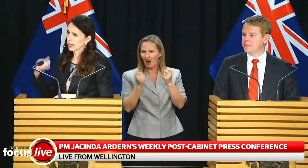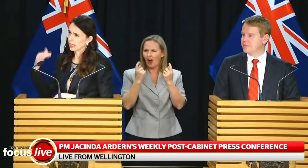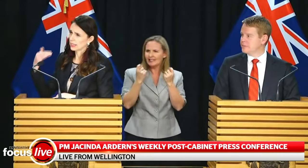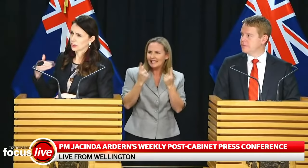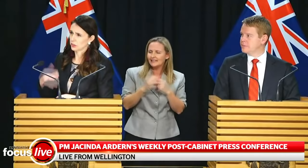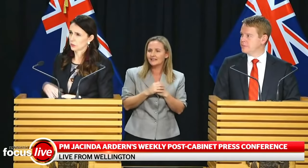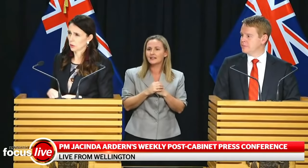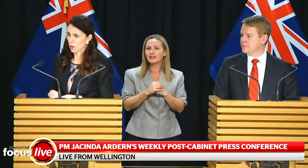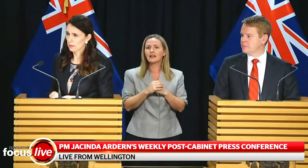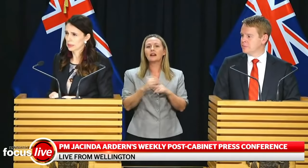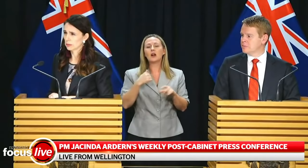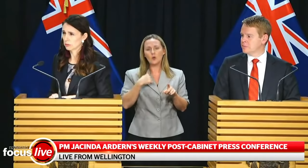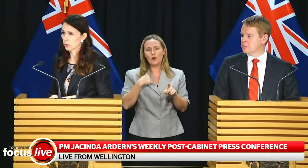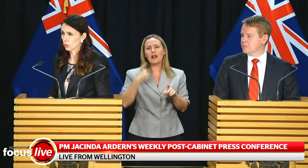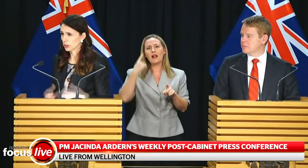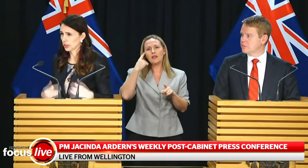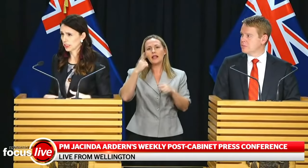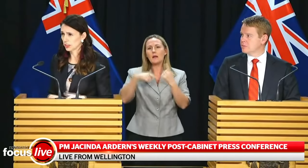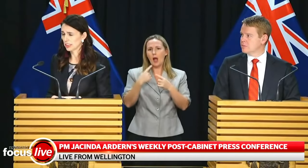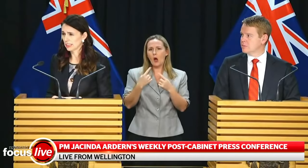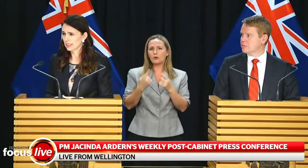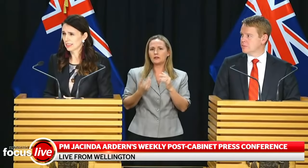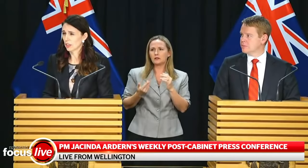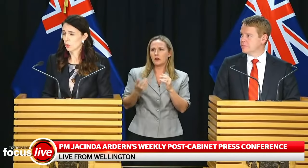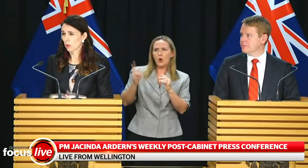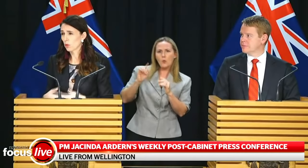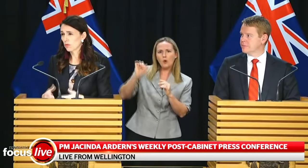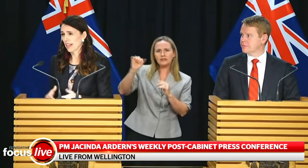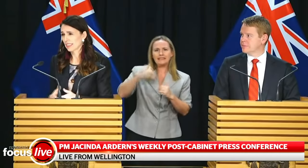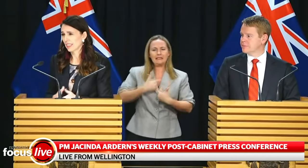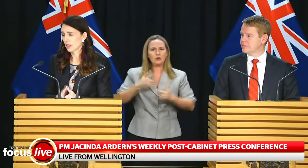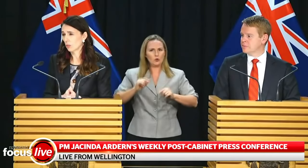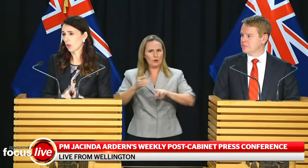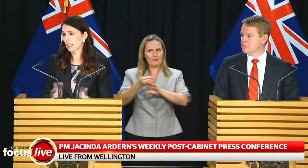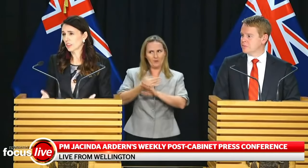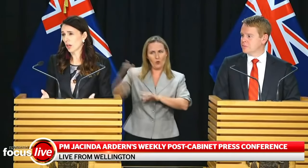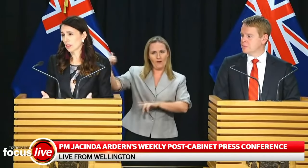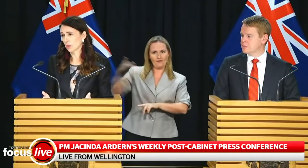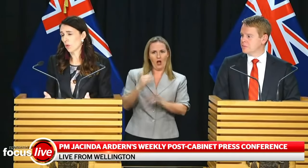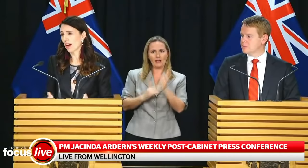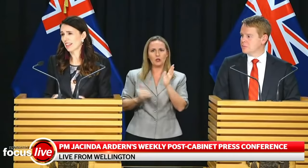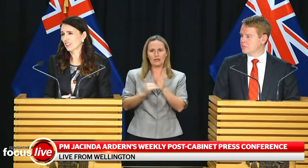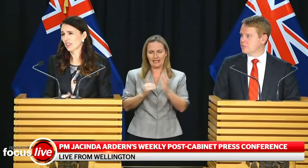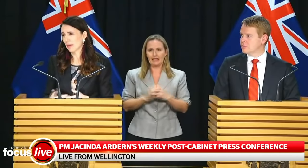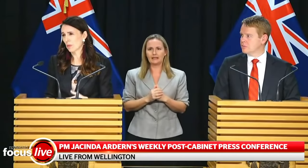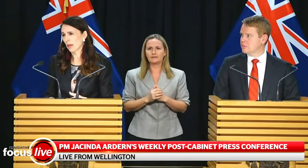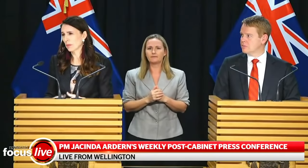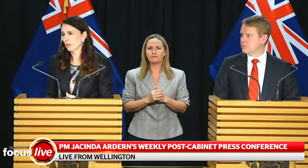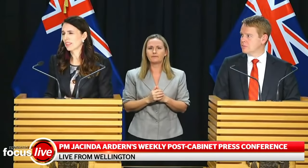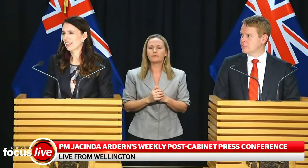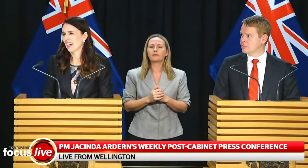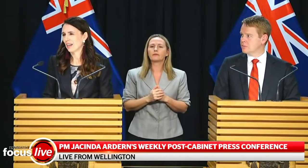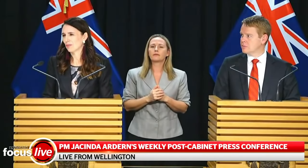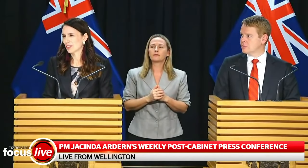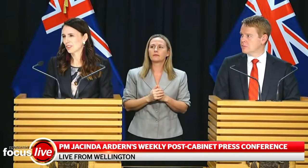considering additional requirements before returning to New Zealand. We will factor in what lead time is required to enable